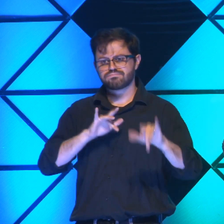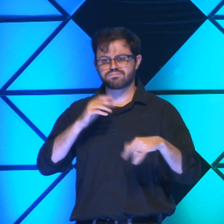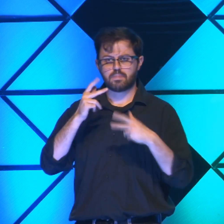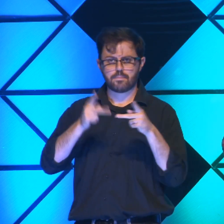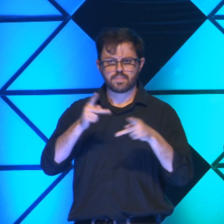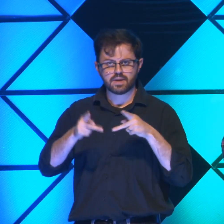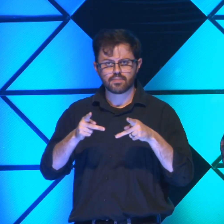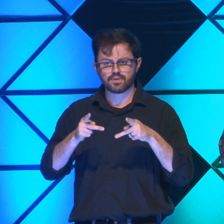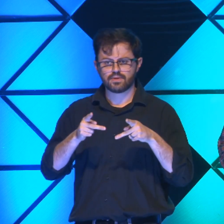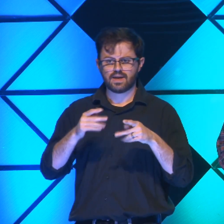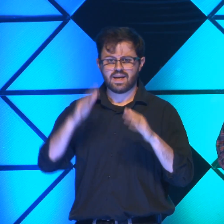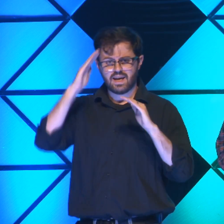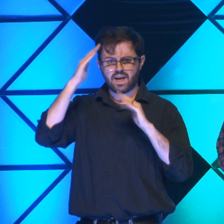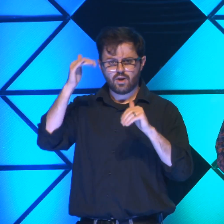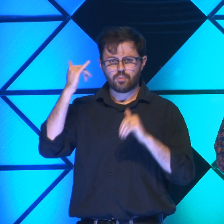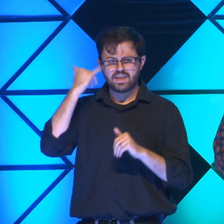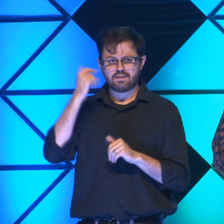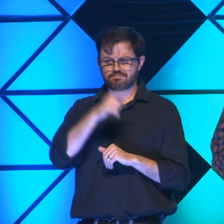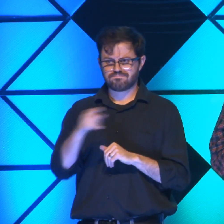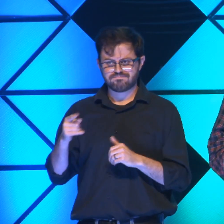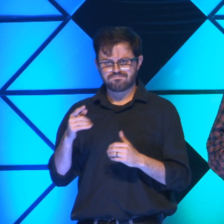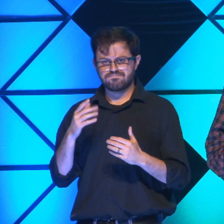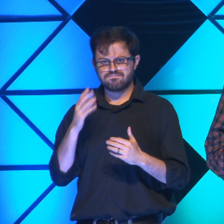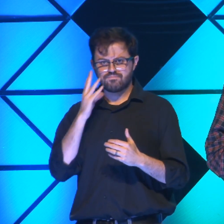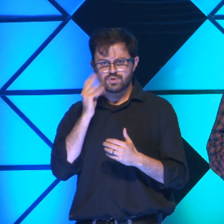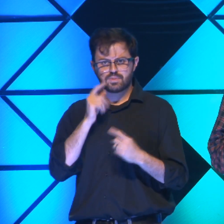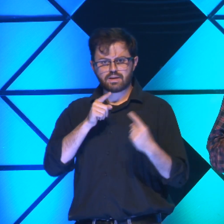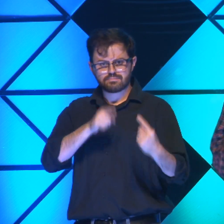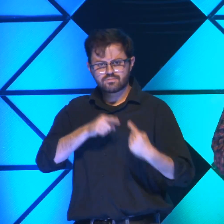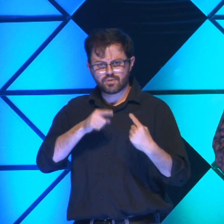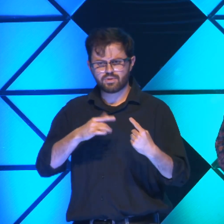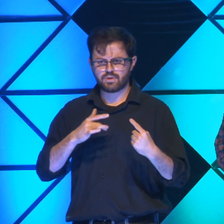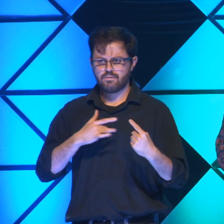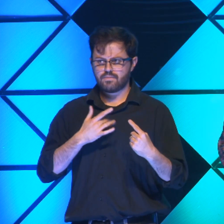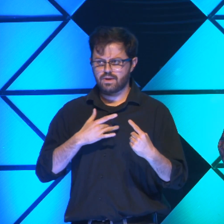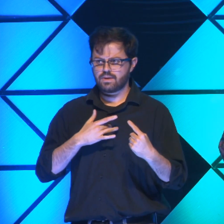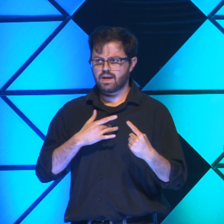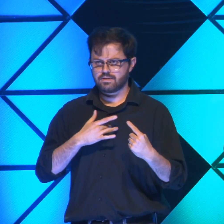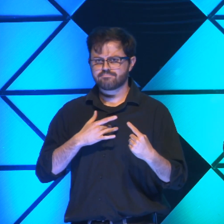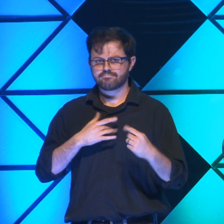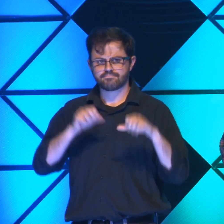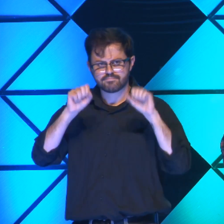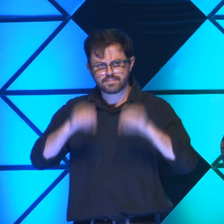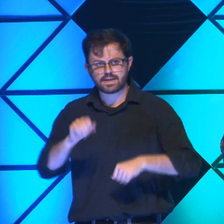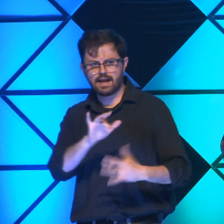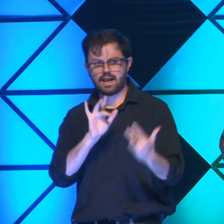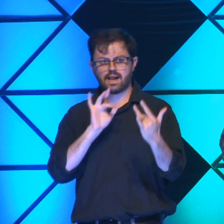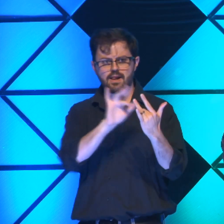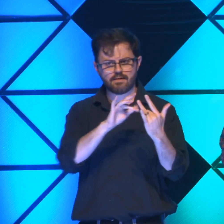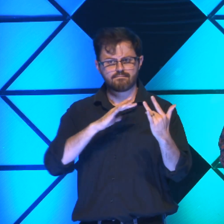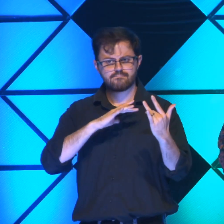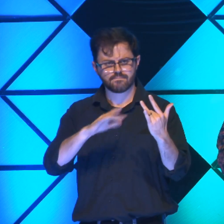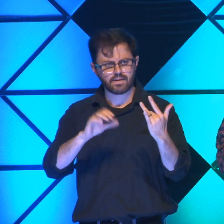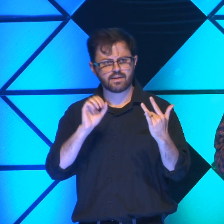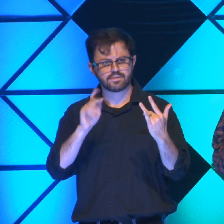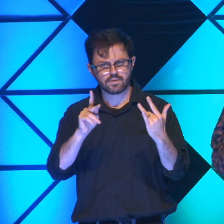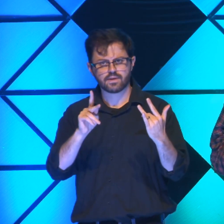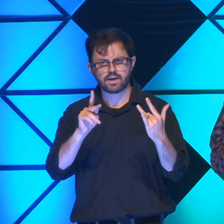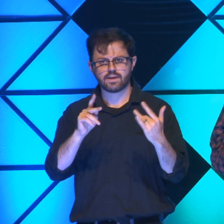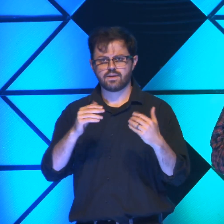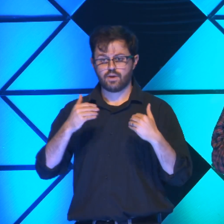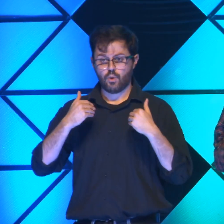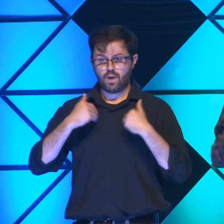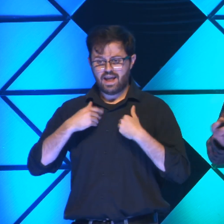feel that it's okay to reach out. I know that there are people and there are ministries here that can help with the